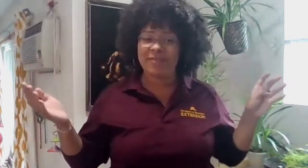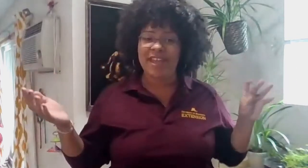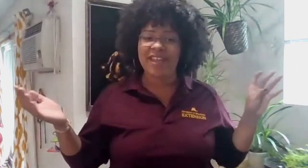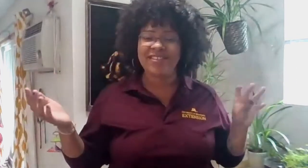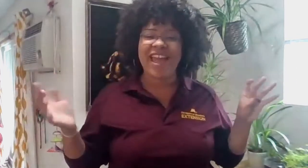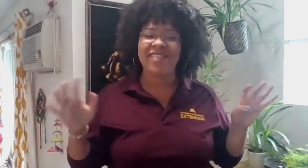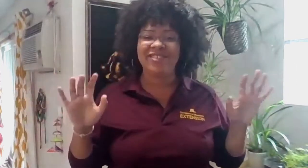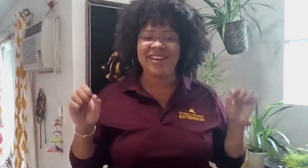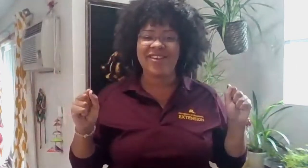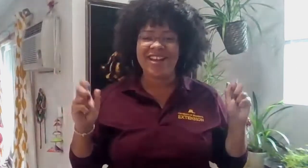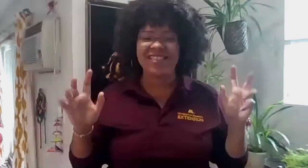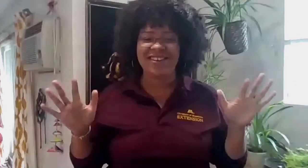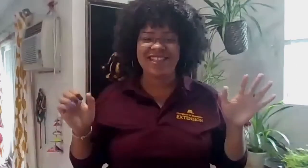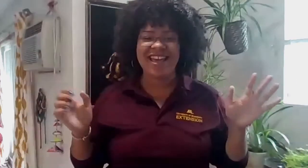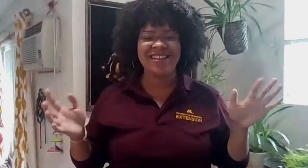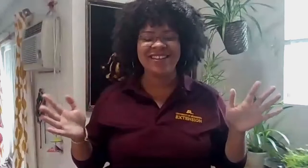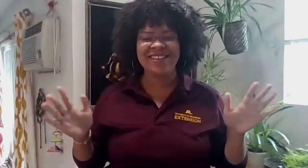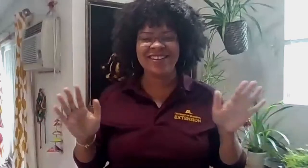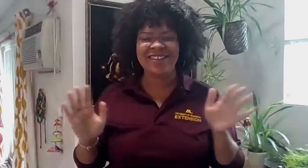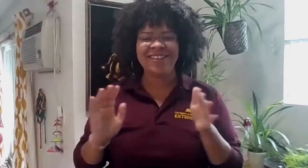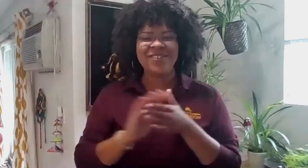me. So Catherine's going to go ahead and start that.